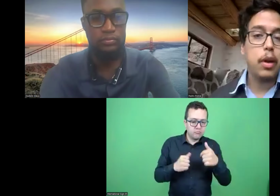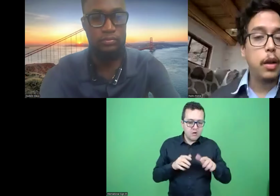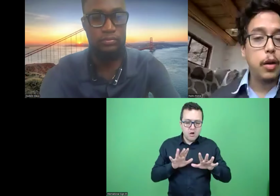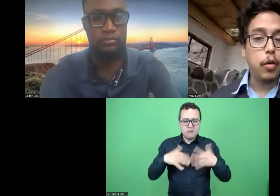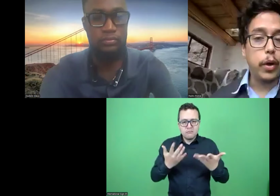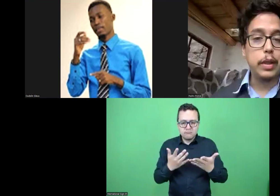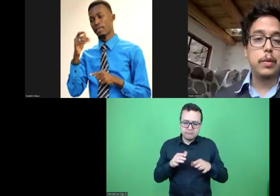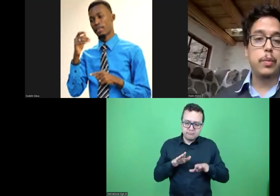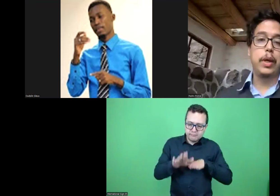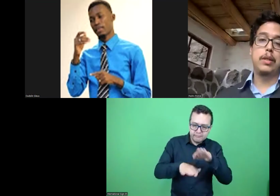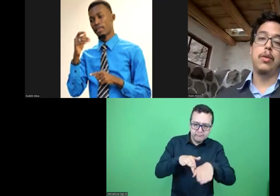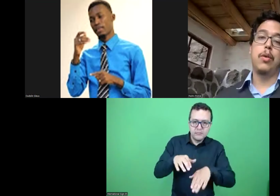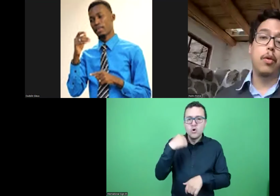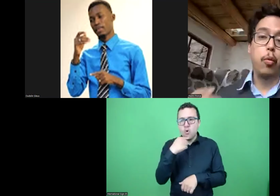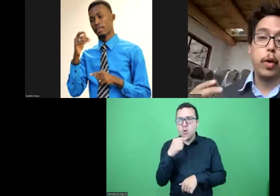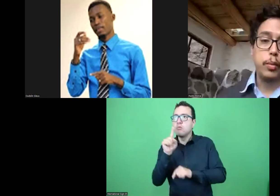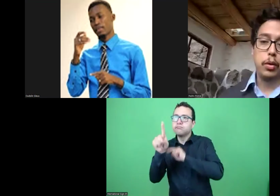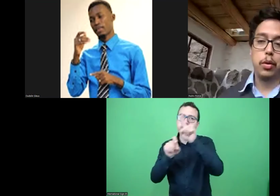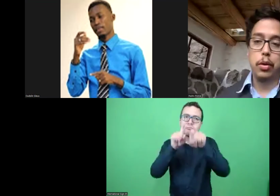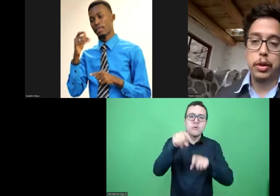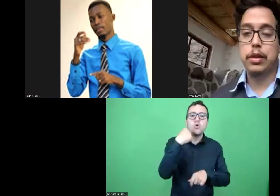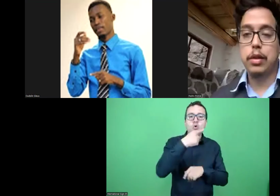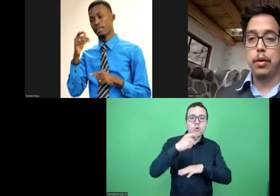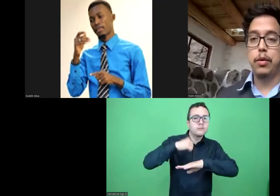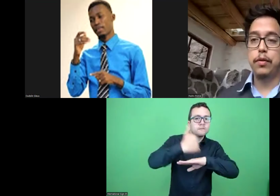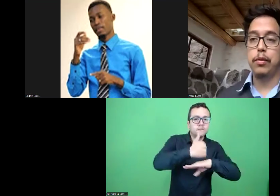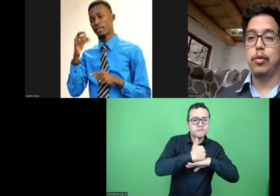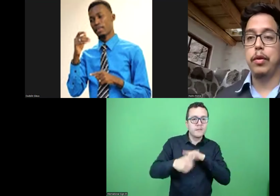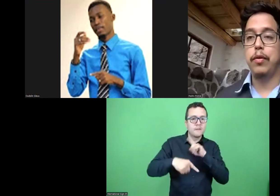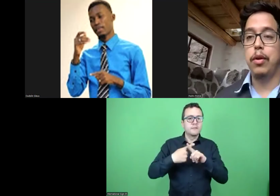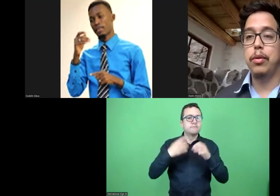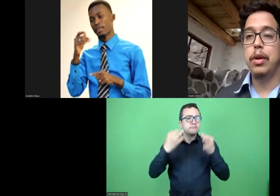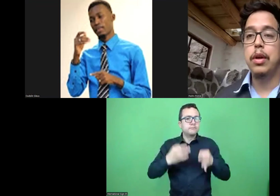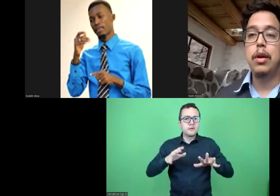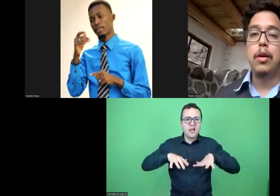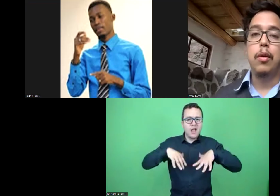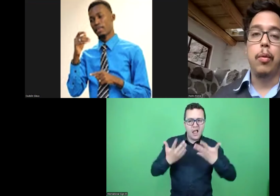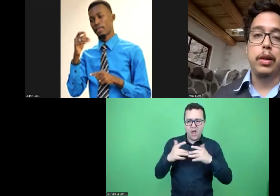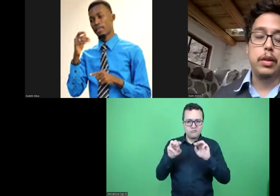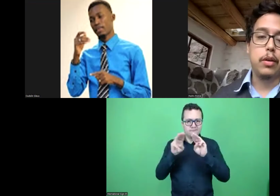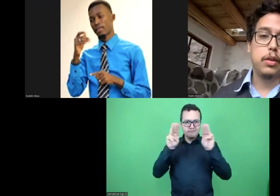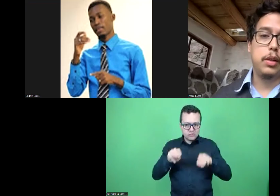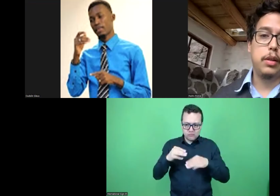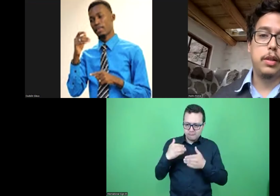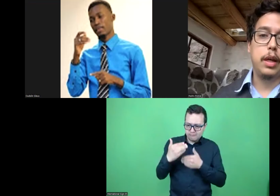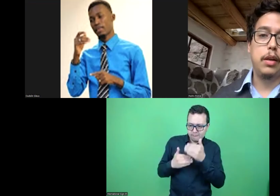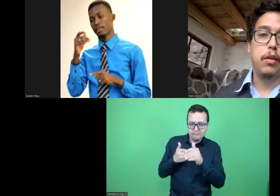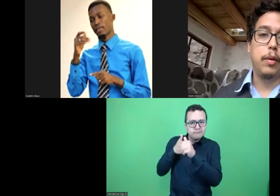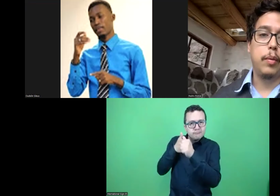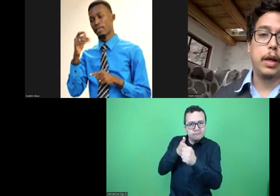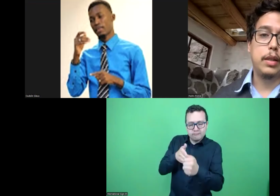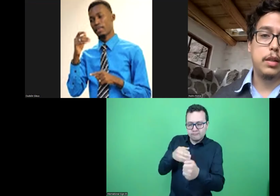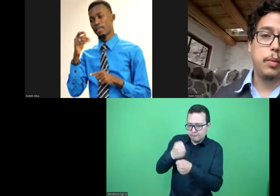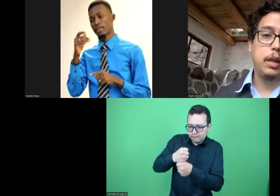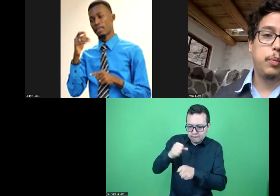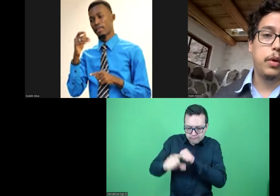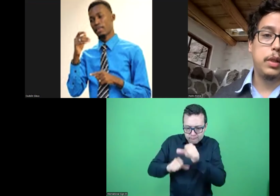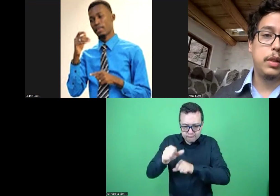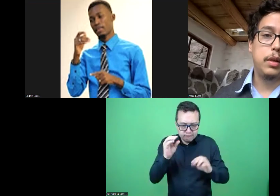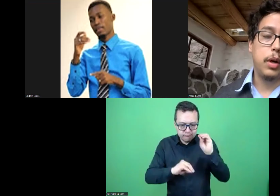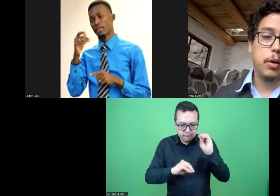consult, who participates, or what methodologies are useful to be followed when discussing the design of an